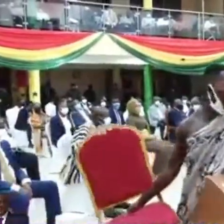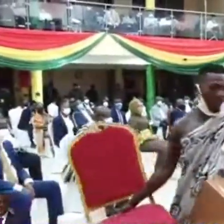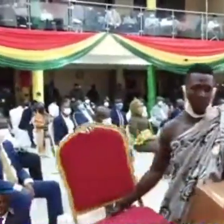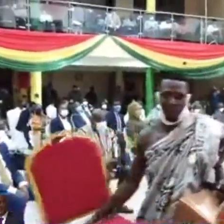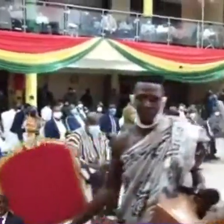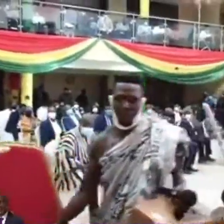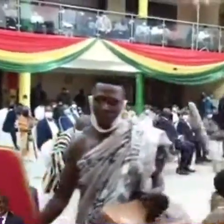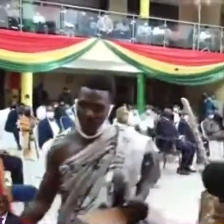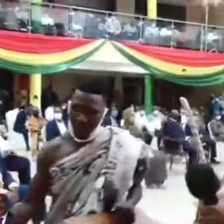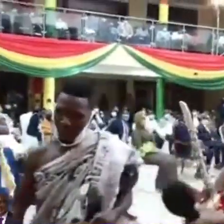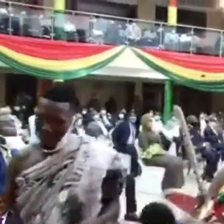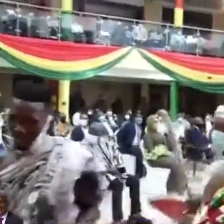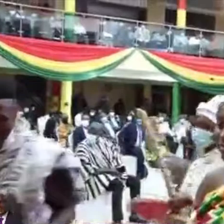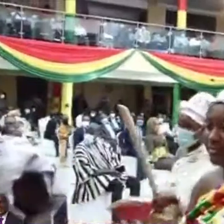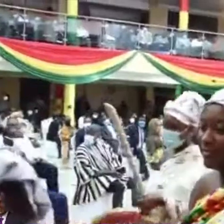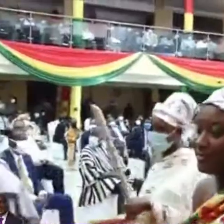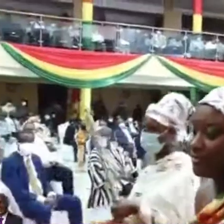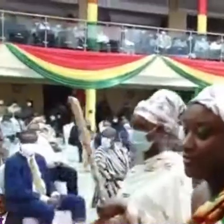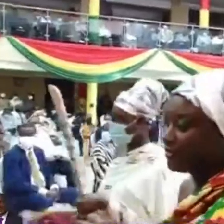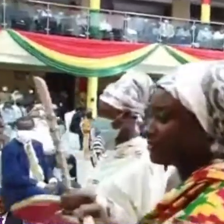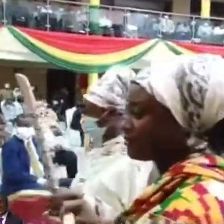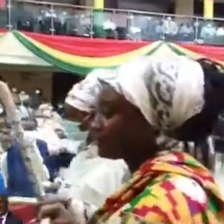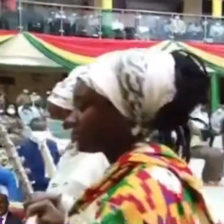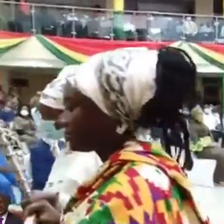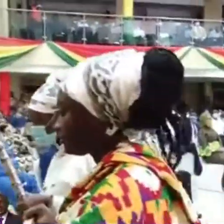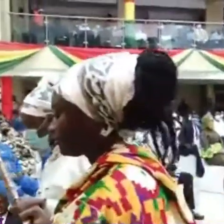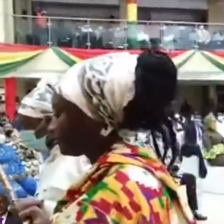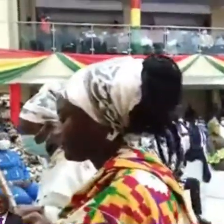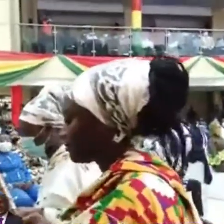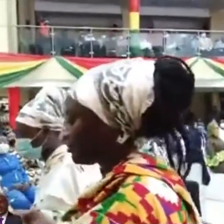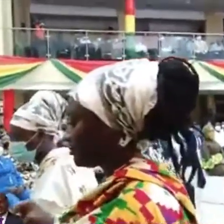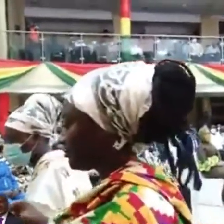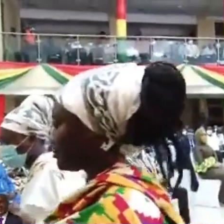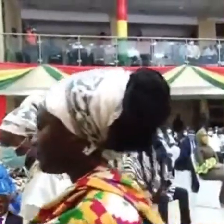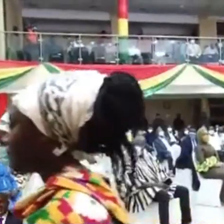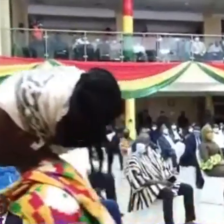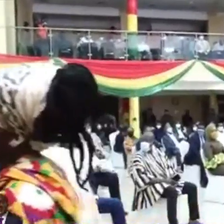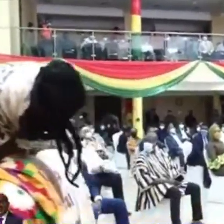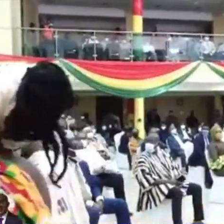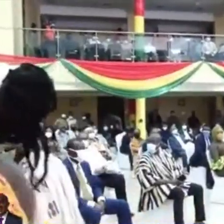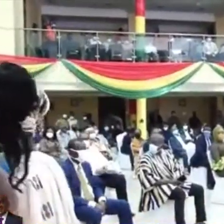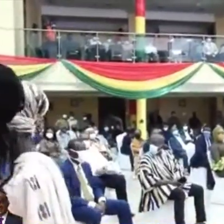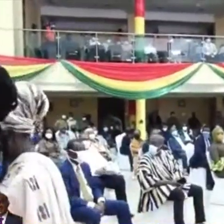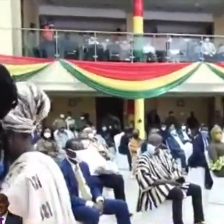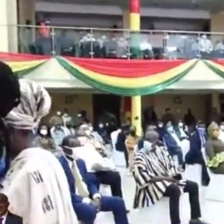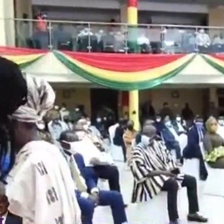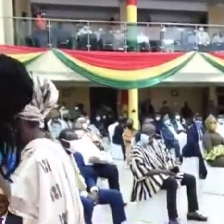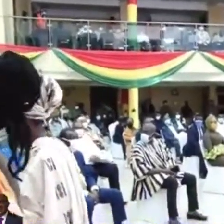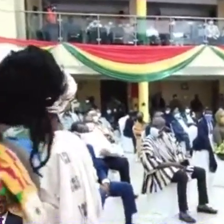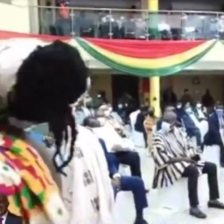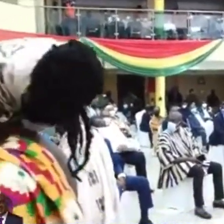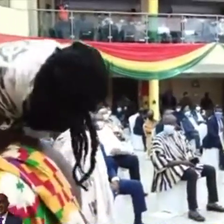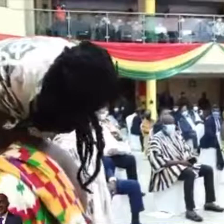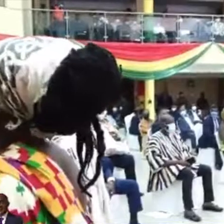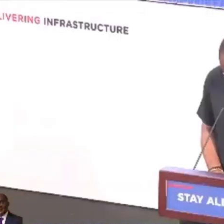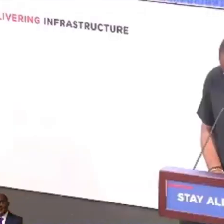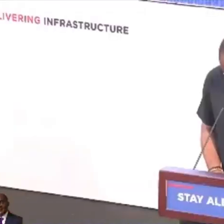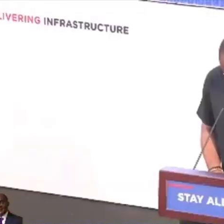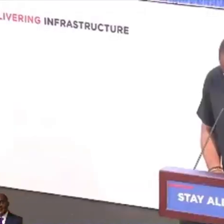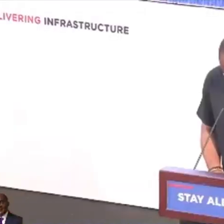Thank you very much, Seprewa. I recognize the Honorable Minister responsible for Finance, Ken